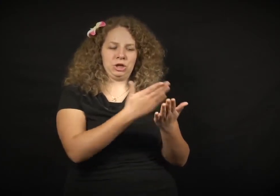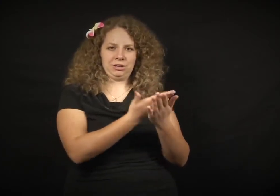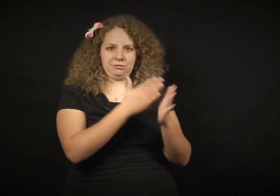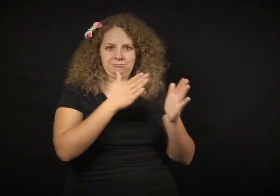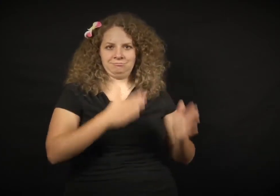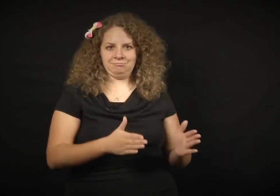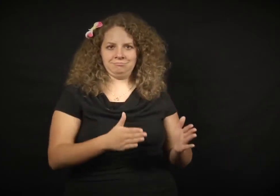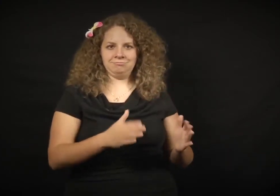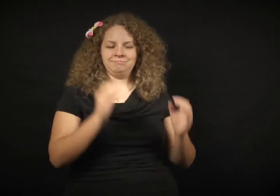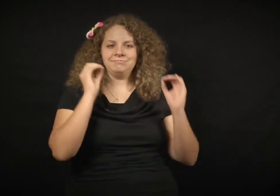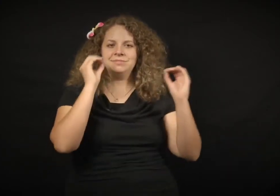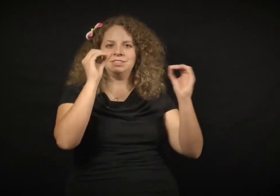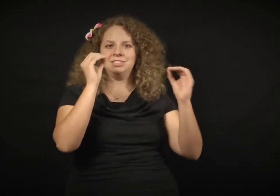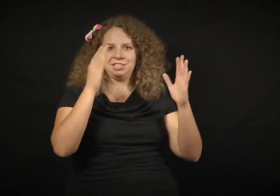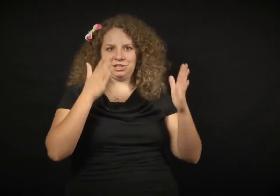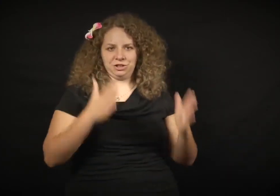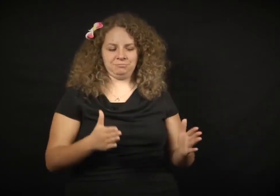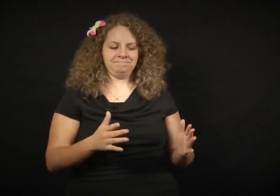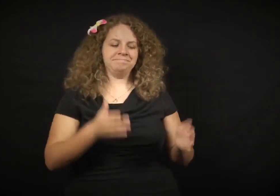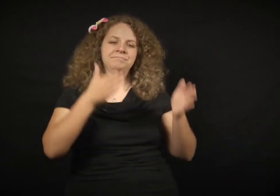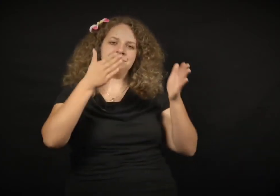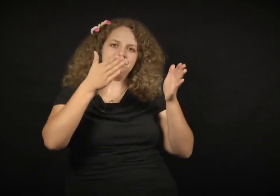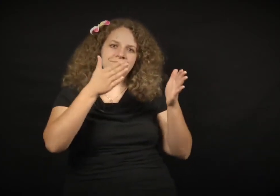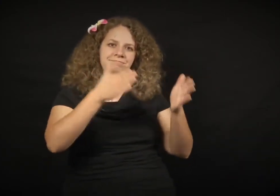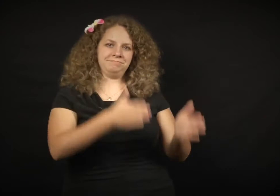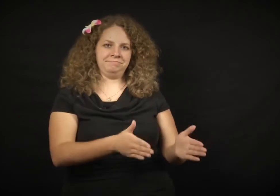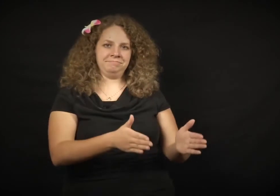Cook. Teacher.